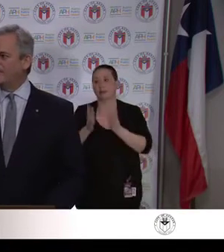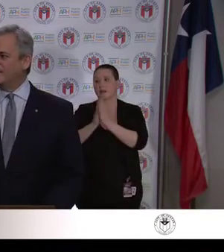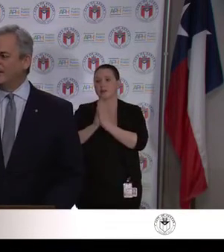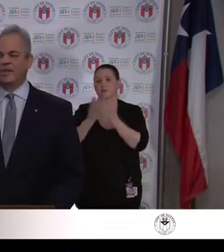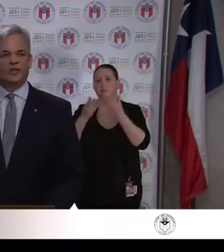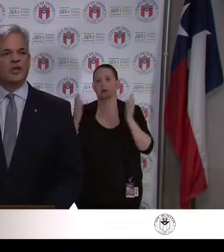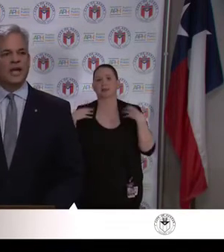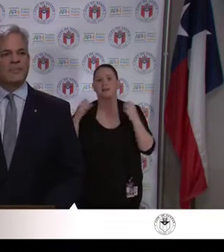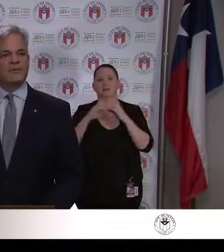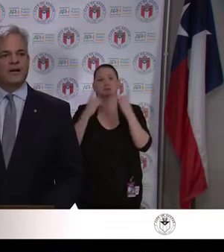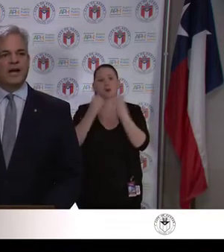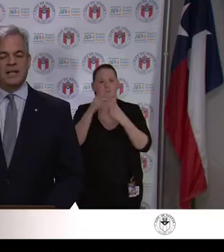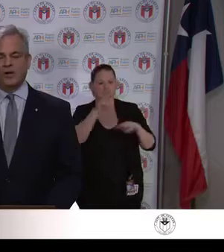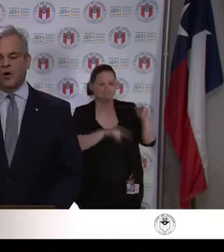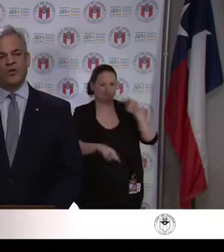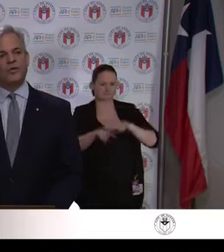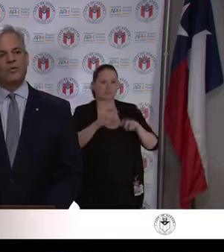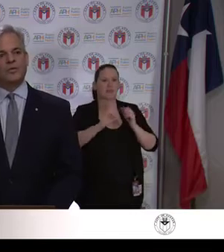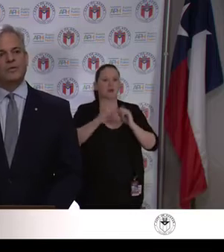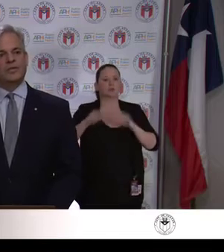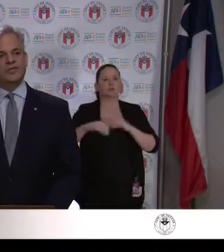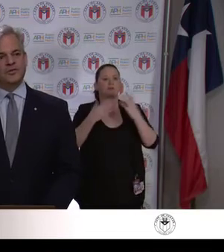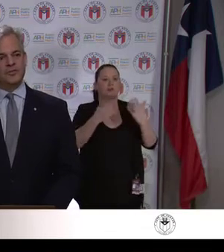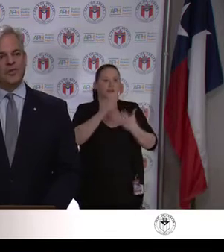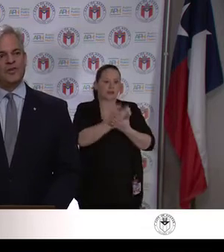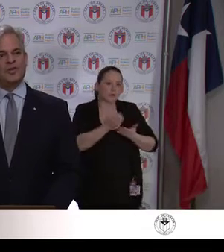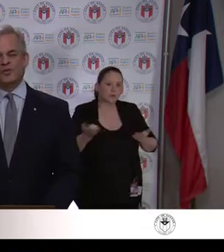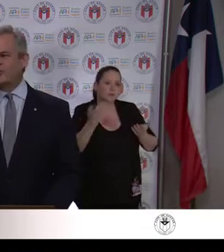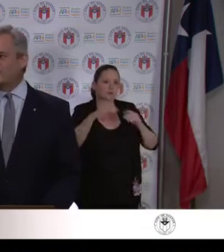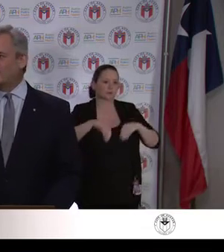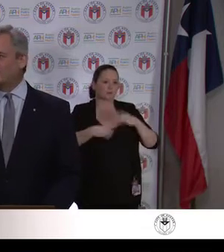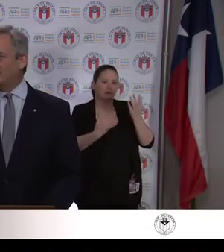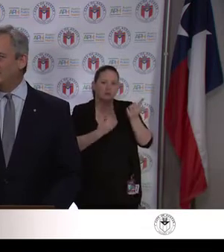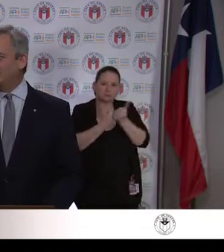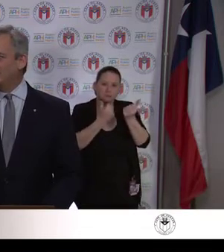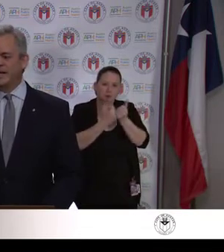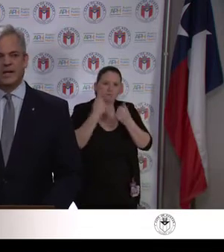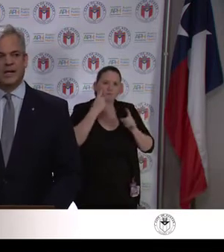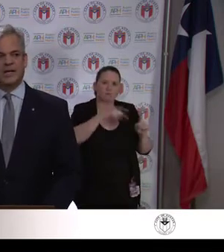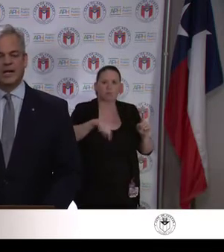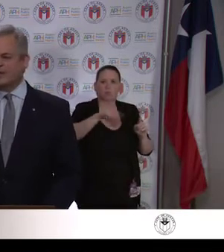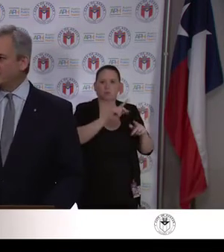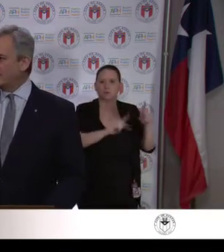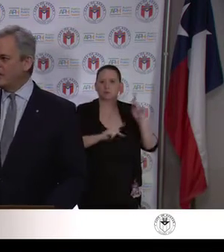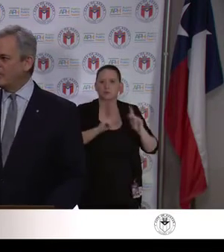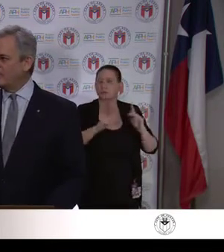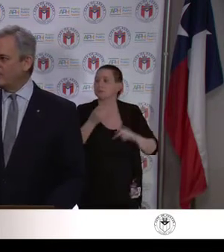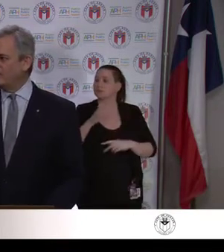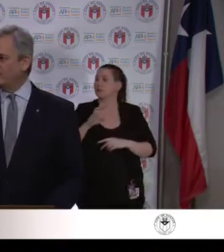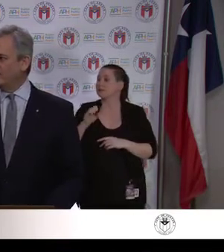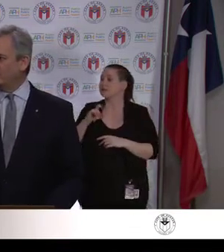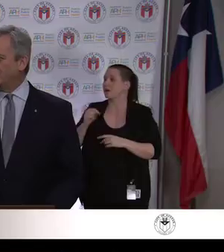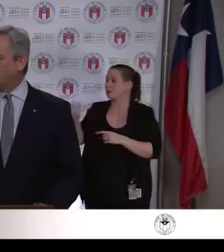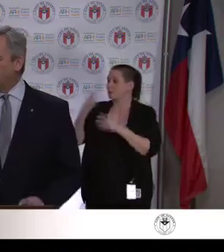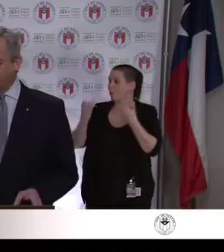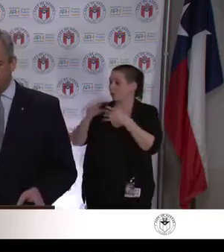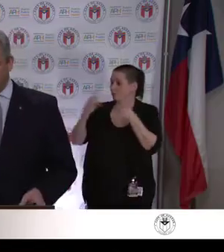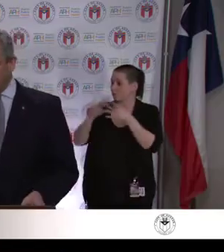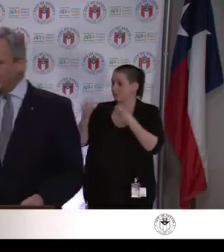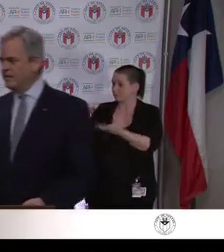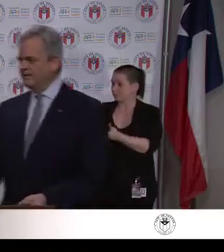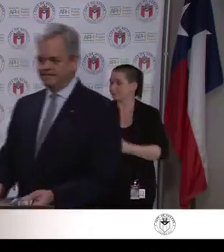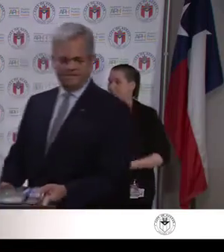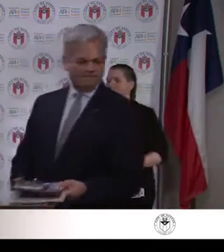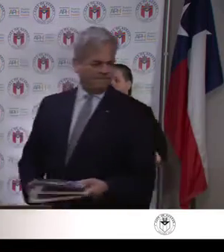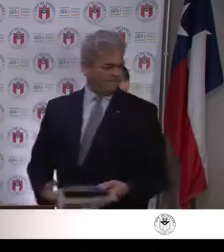Health Department to take a look at providing all the equipment and support that those folks need. Dr. Escott, I don't know if you want to address